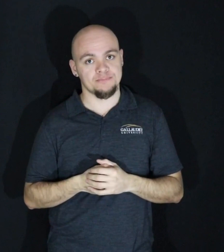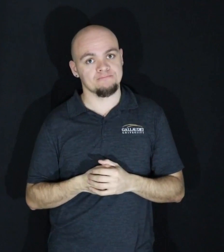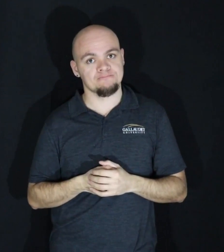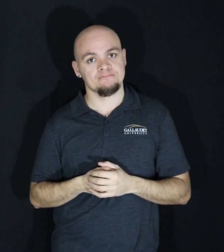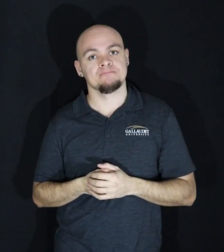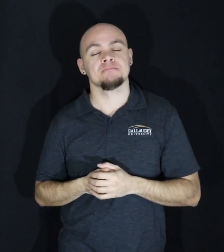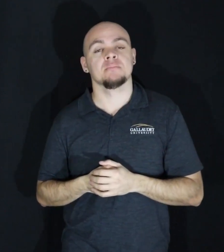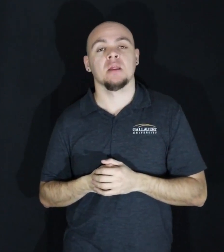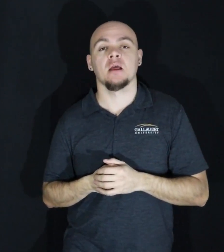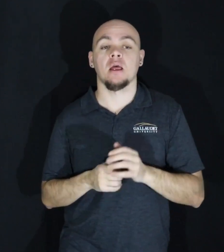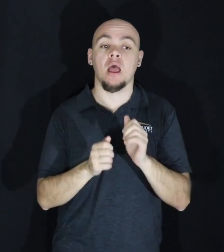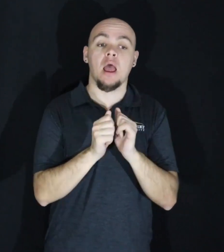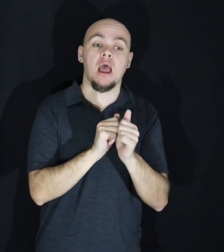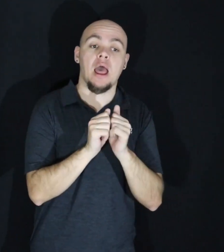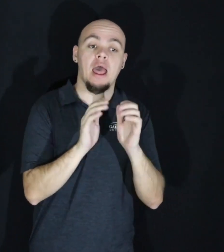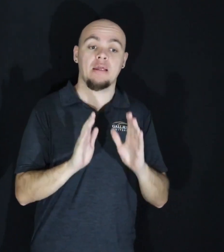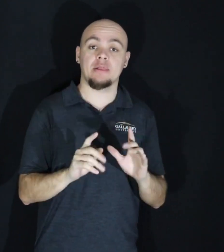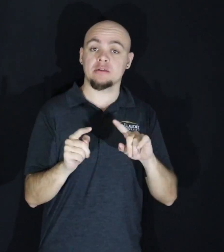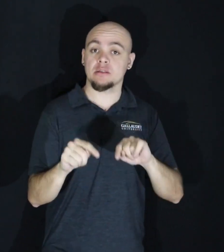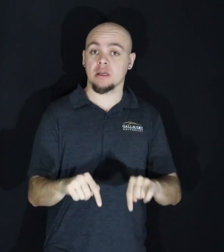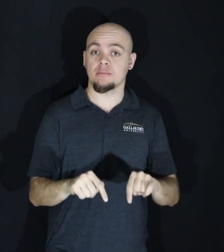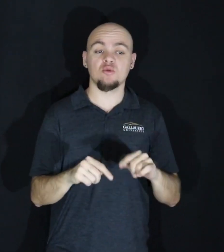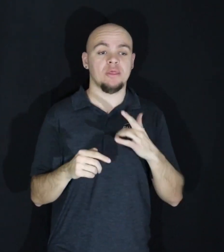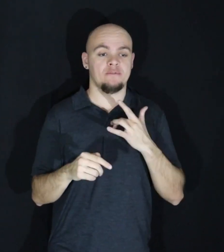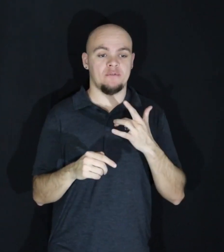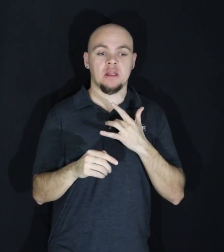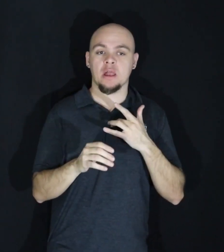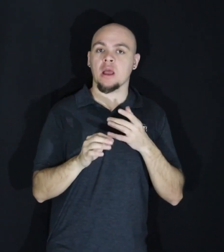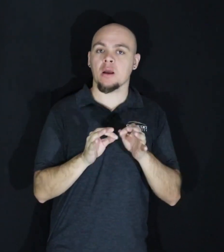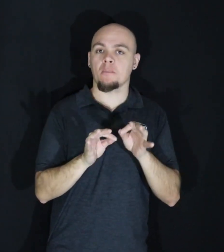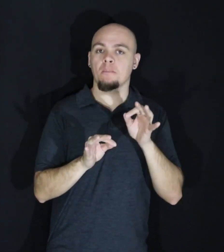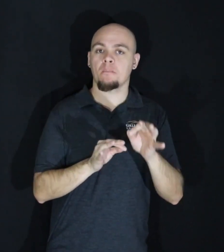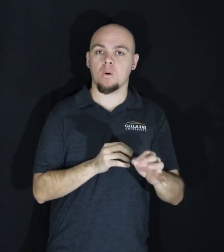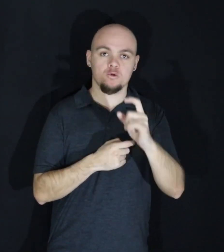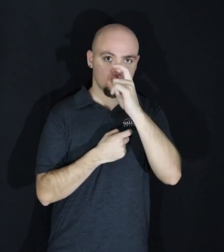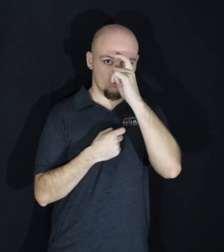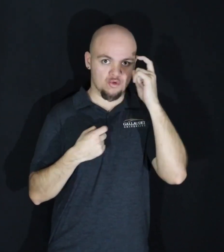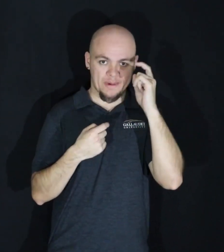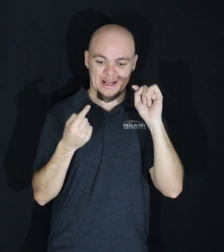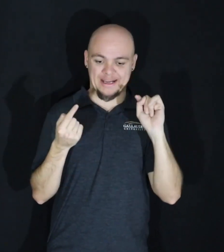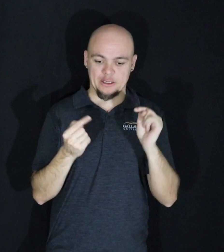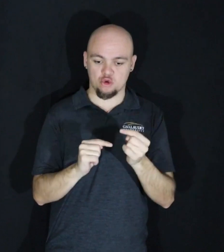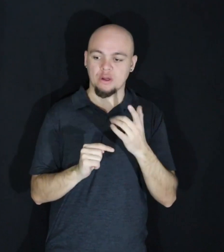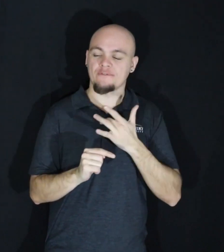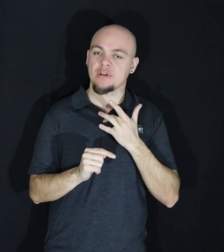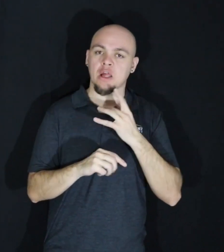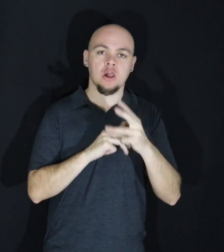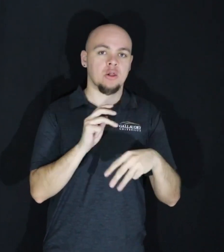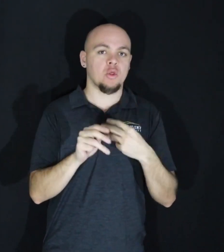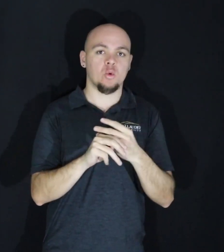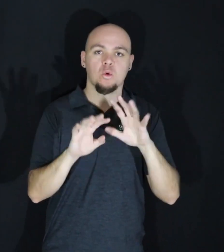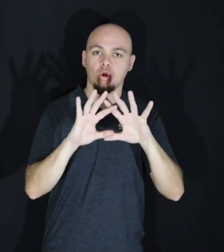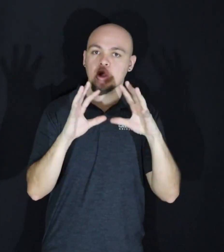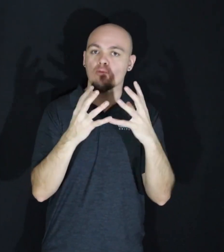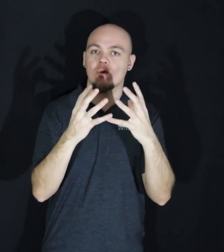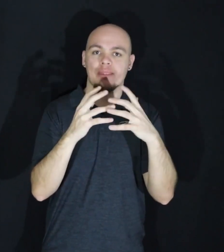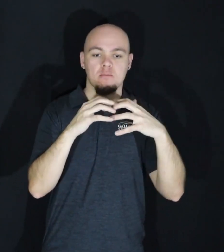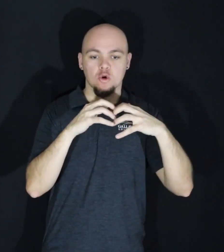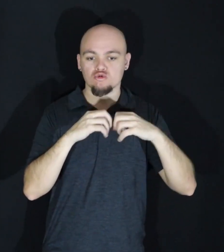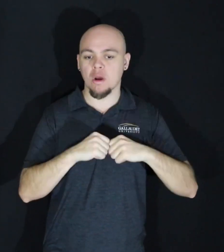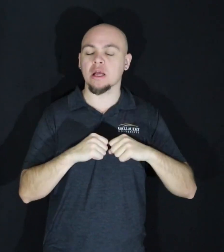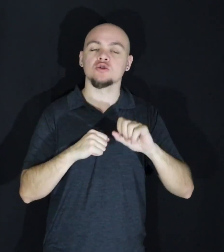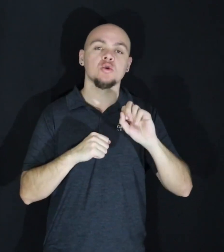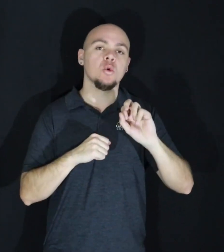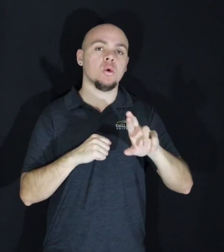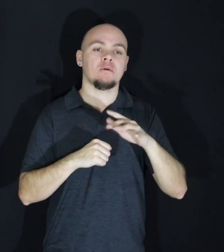I have seen these athletes come into our facility with these feelings post-traumatic injury. They might feel like the world is crashing around them, or they might